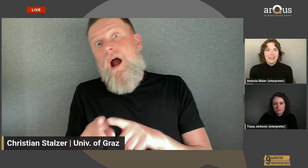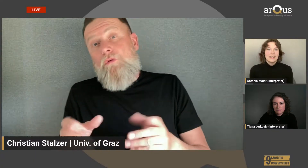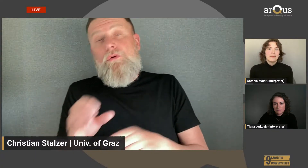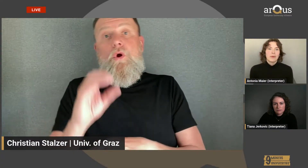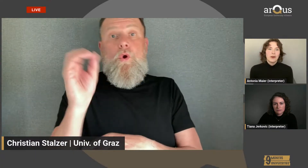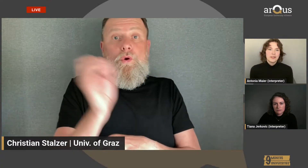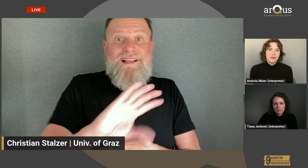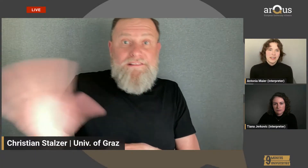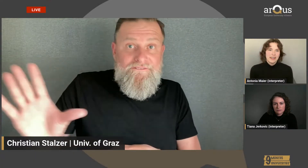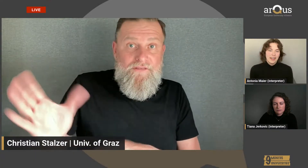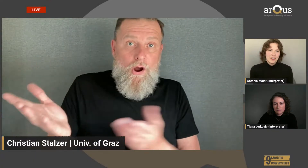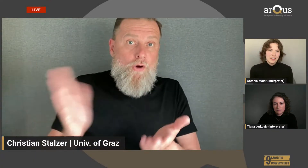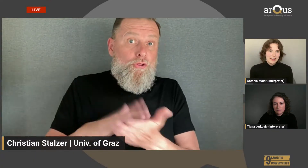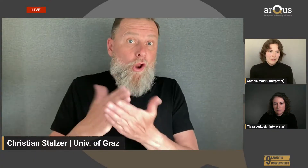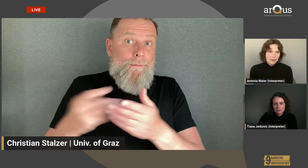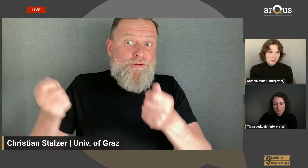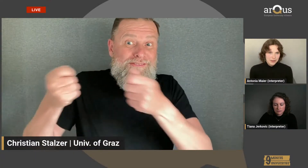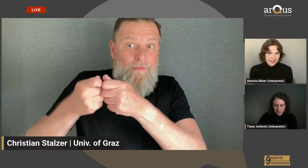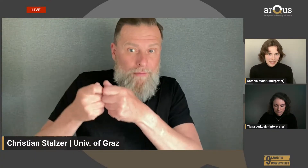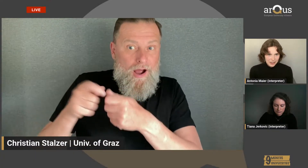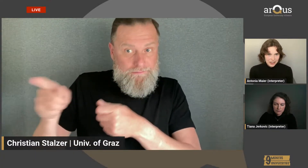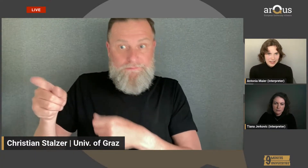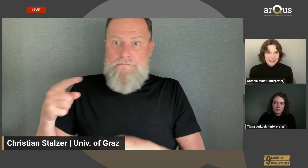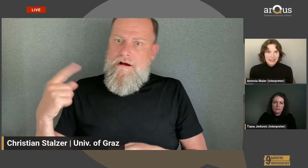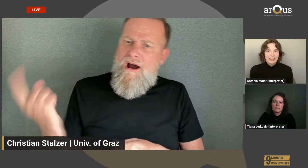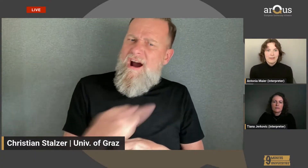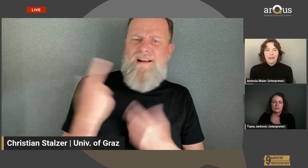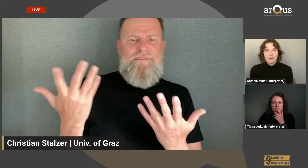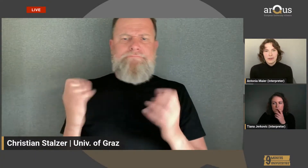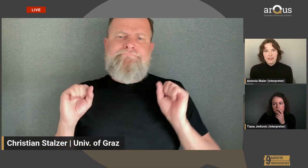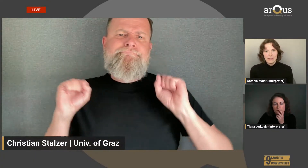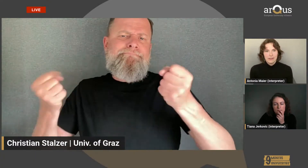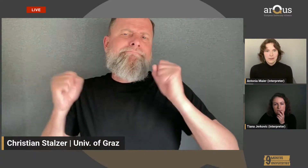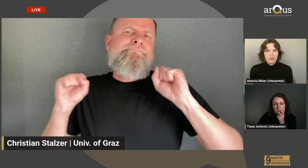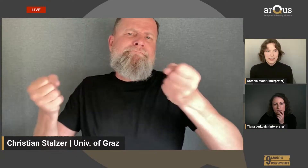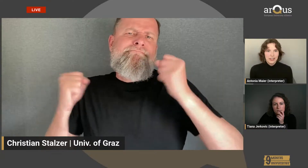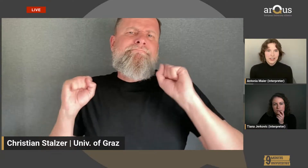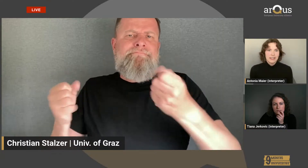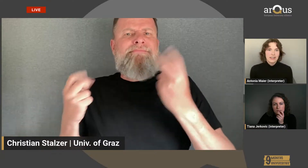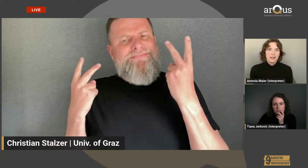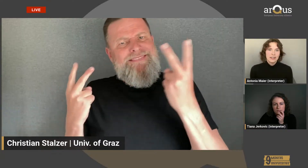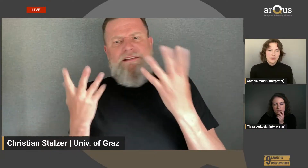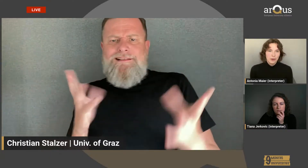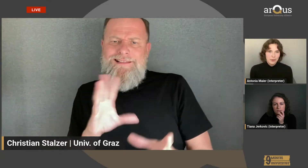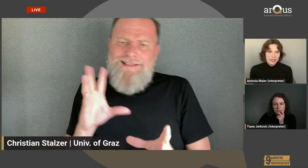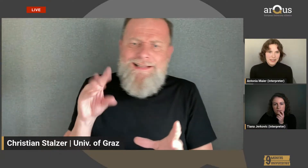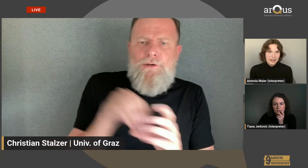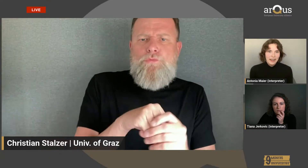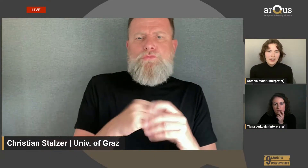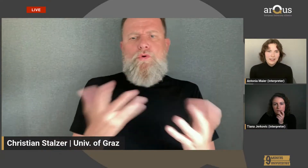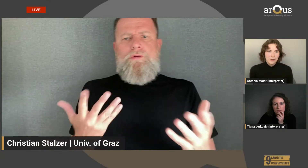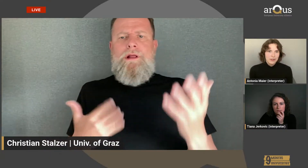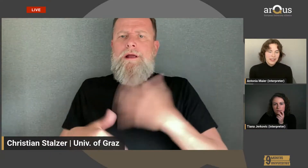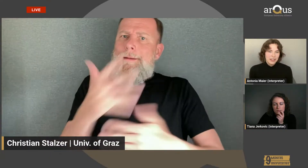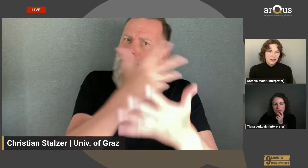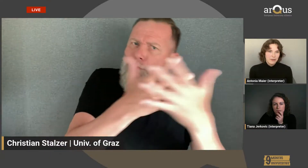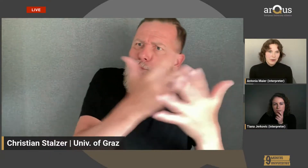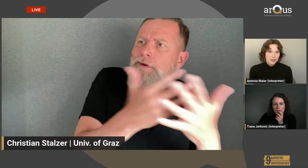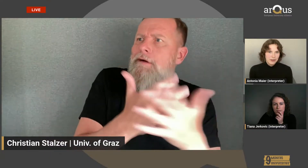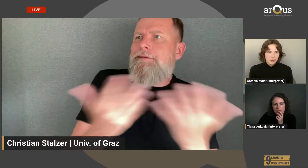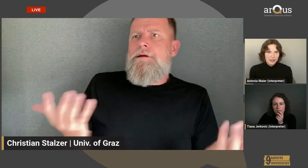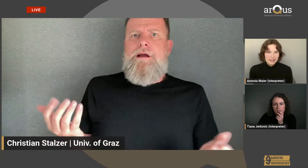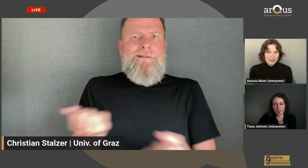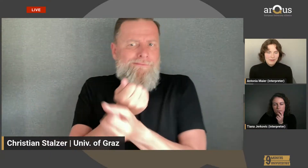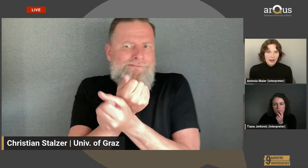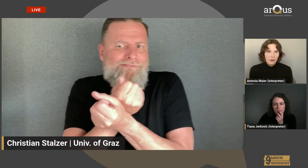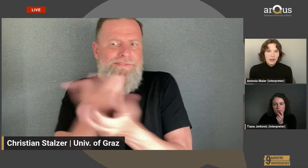ECML, the Austrian National Deaf Association, the Federal Deaf Associations, the Interpreting Association of